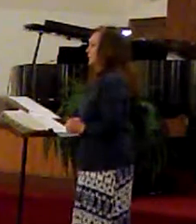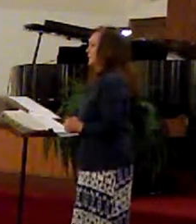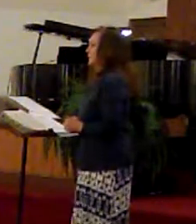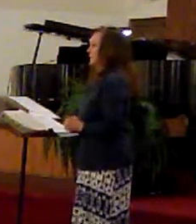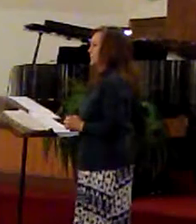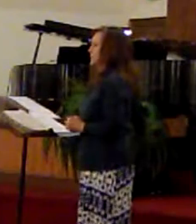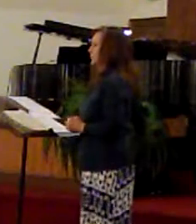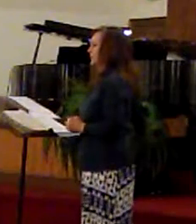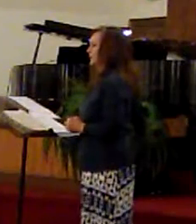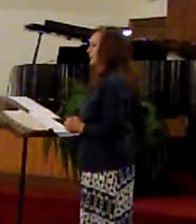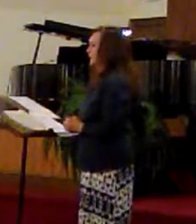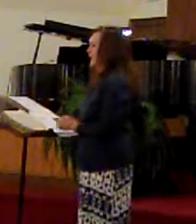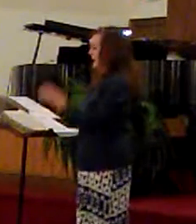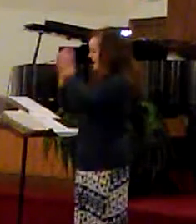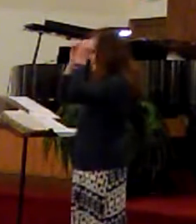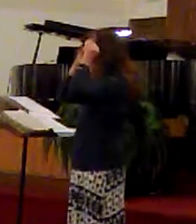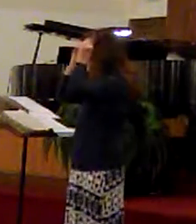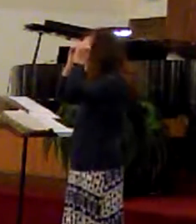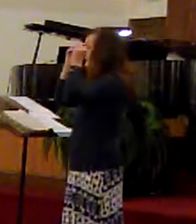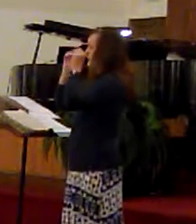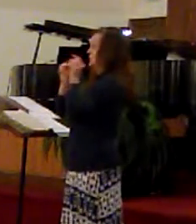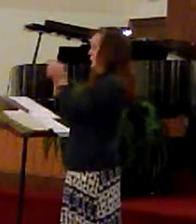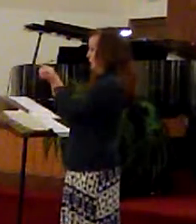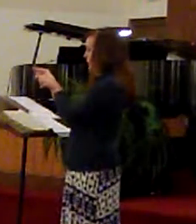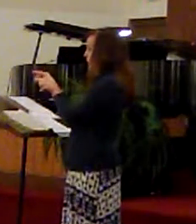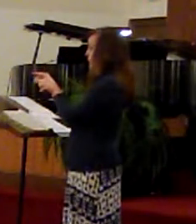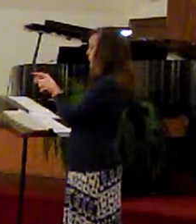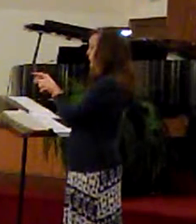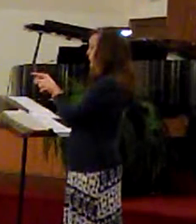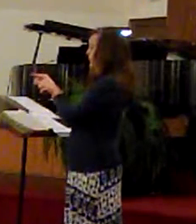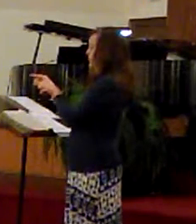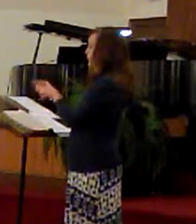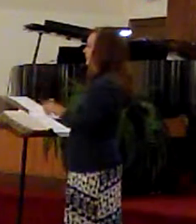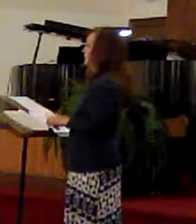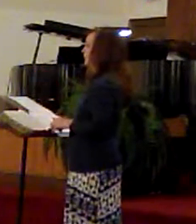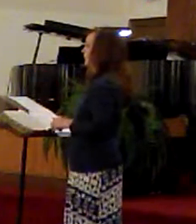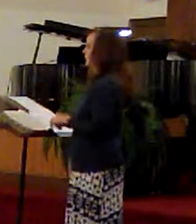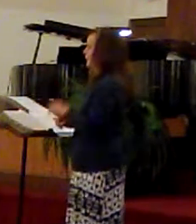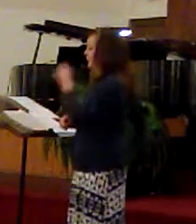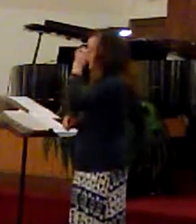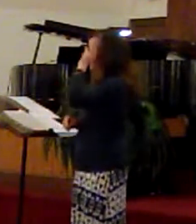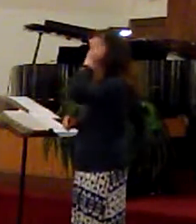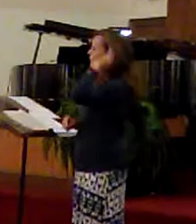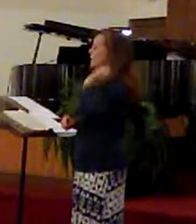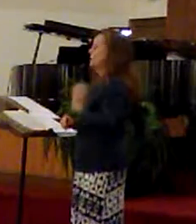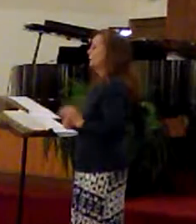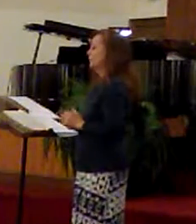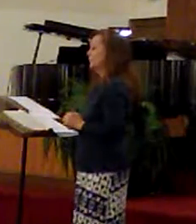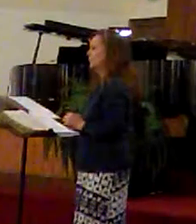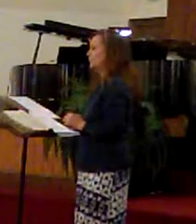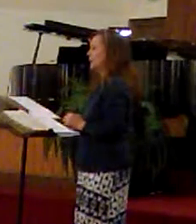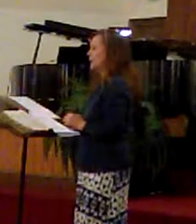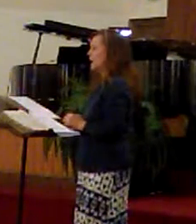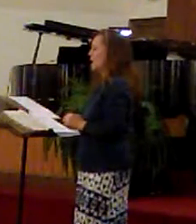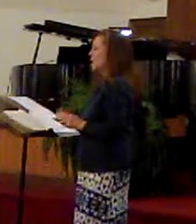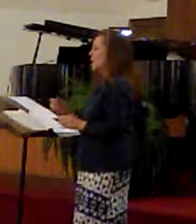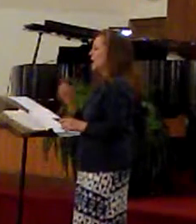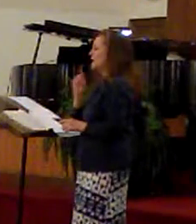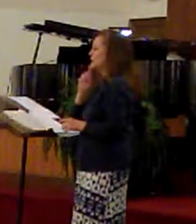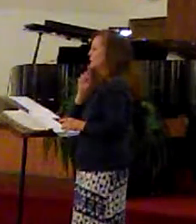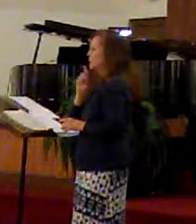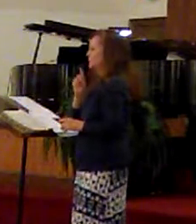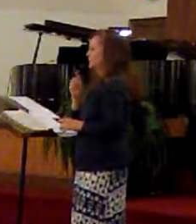In telling you and teaching you about how I want to stay accountable to the church, I want to make sure that you don't